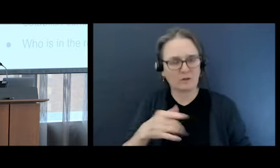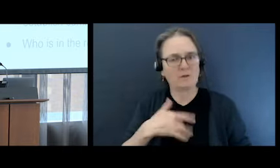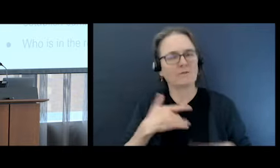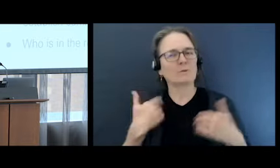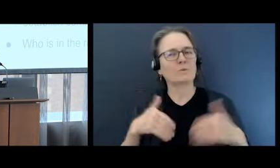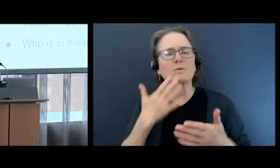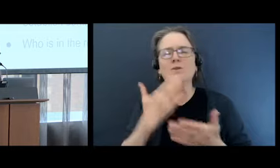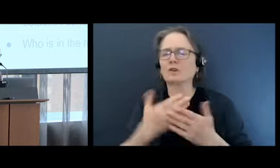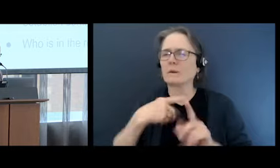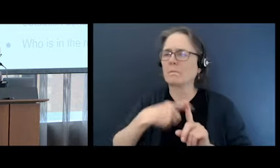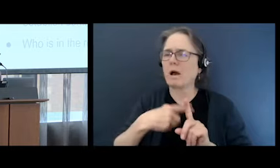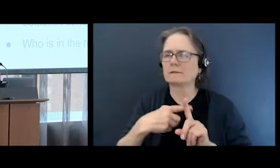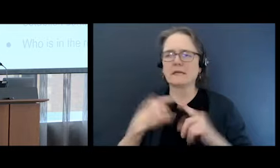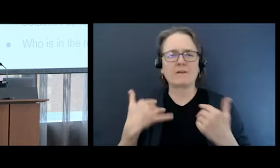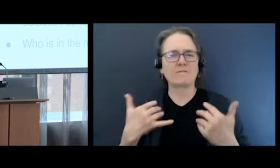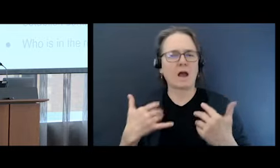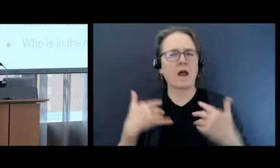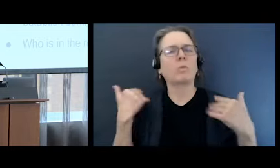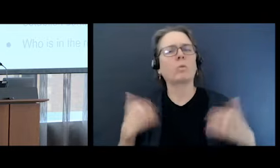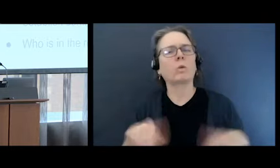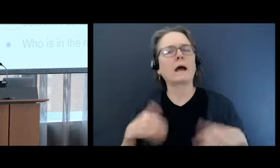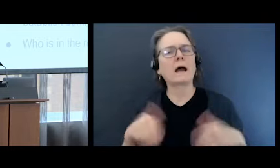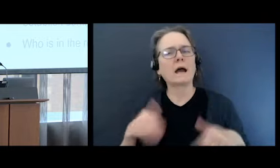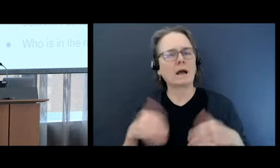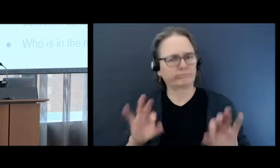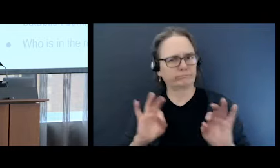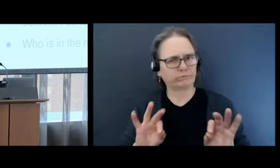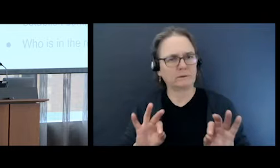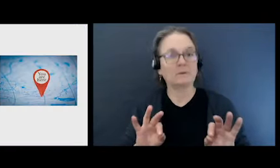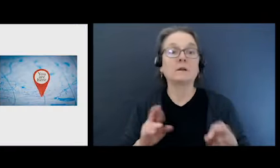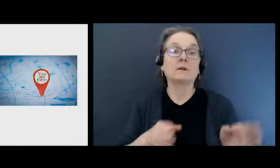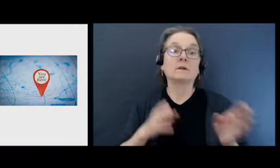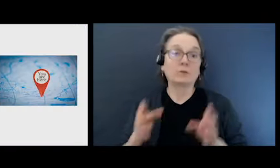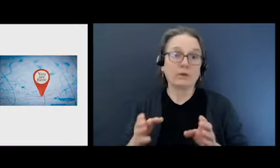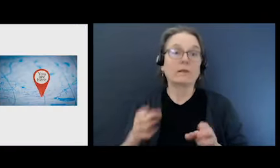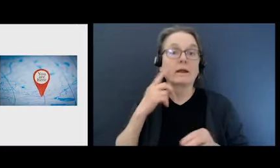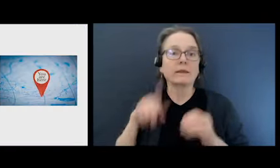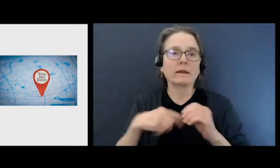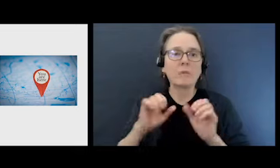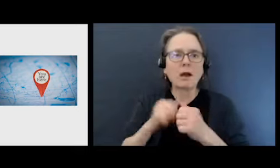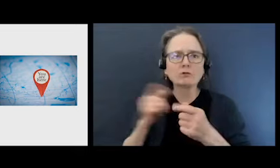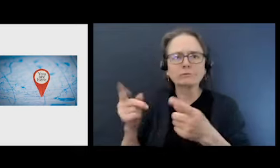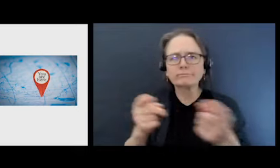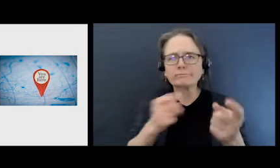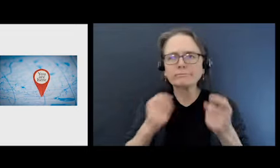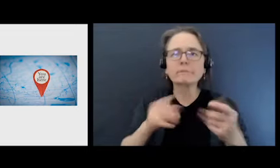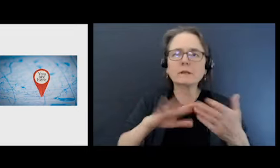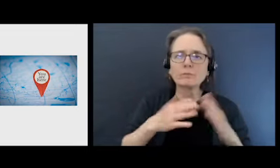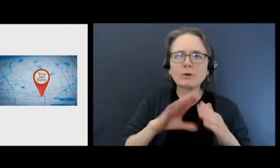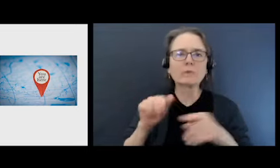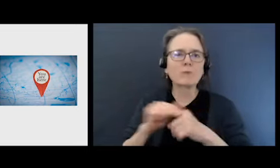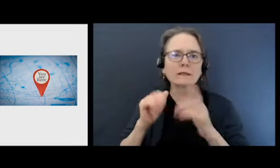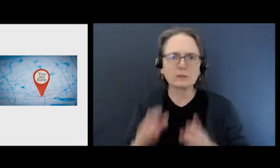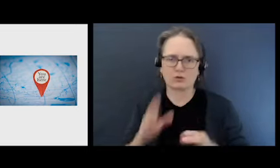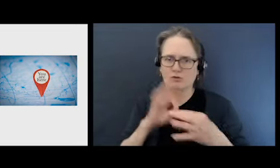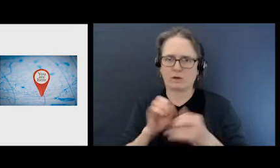and practitioners working in the area of access to transportation, and specifically looking at challenges of how